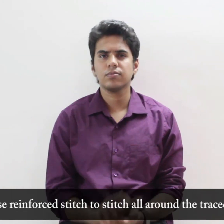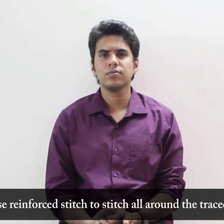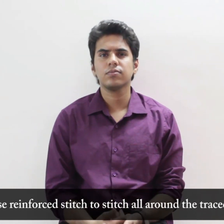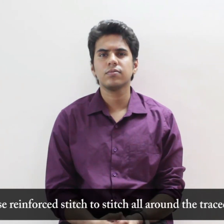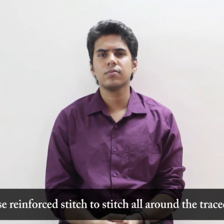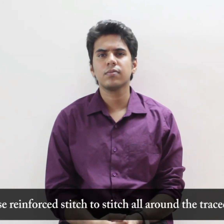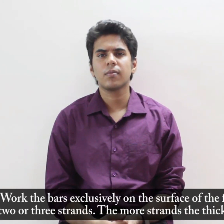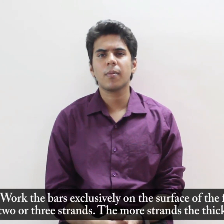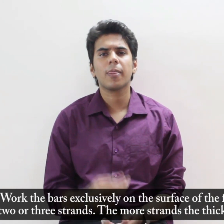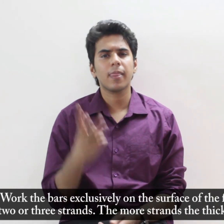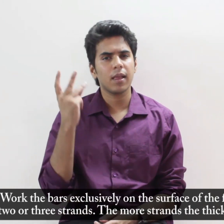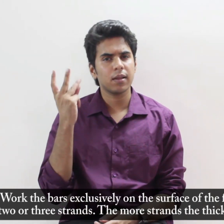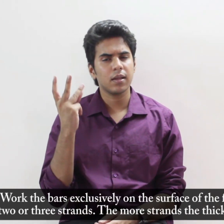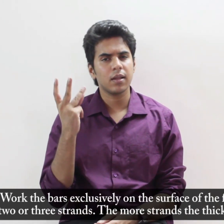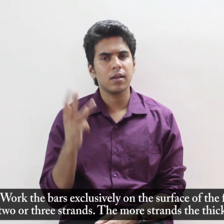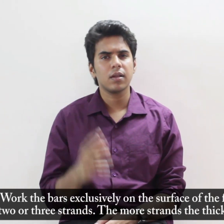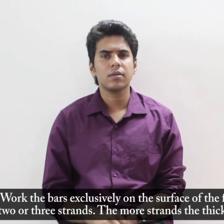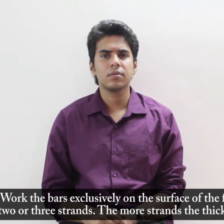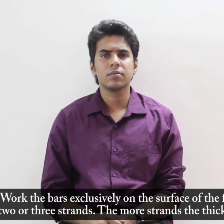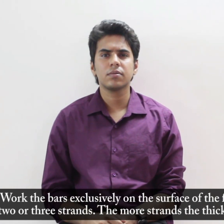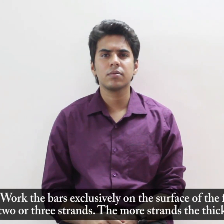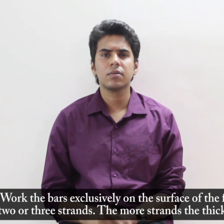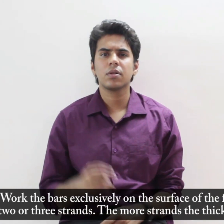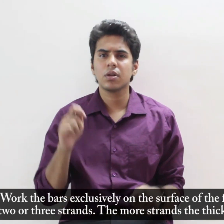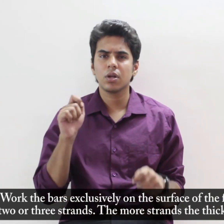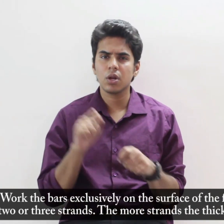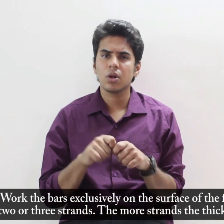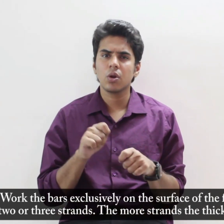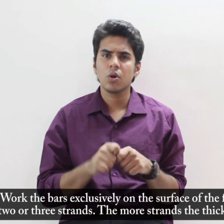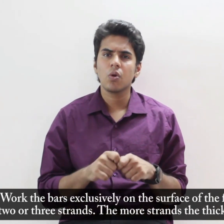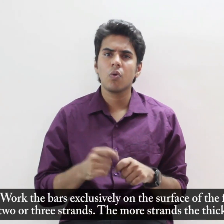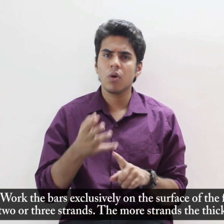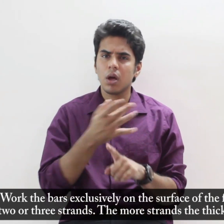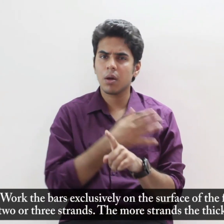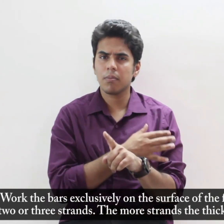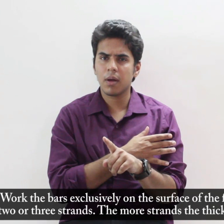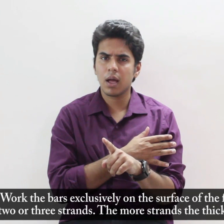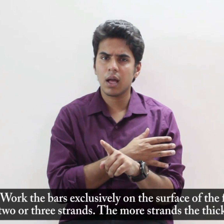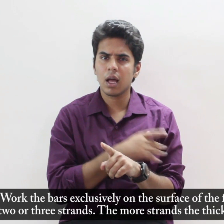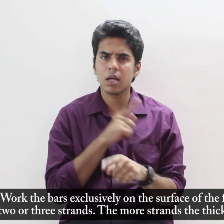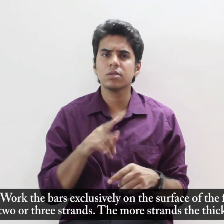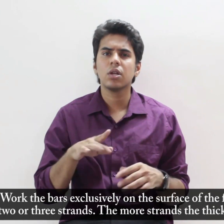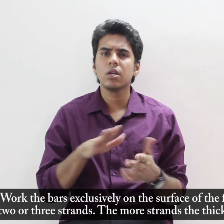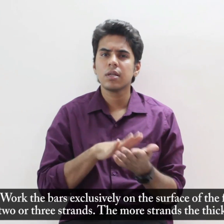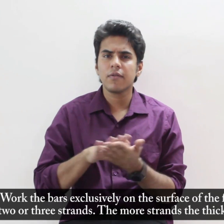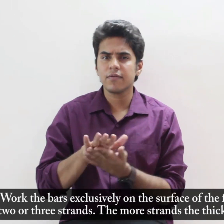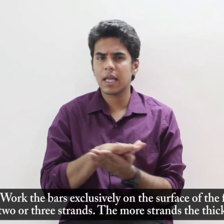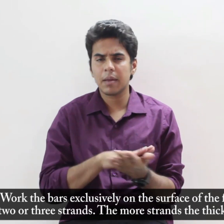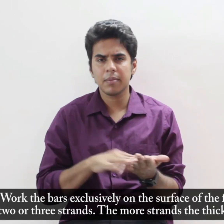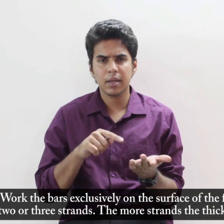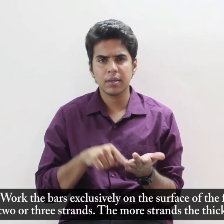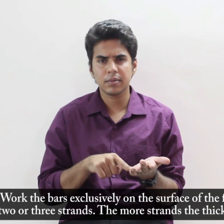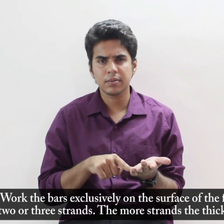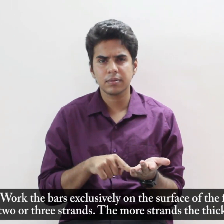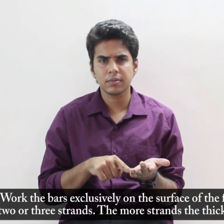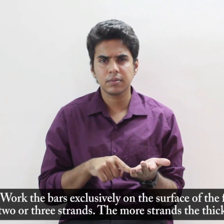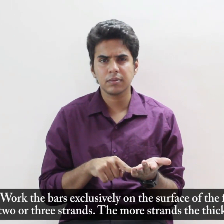Number 3. Work the bars exclusively on the surface of the fabric. Make 2 or 3 strands. The